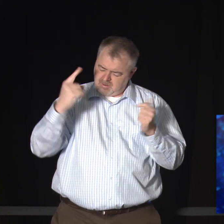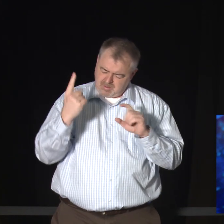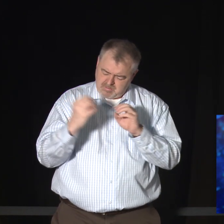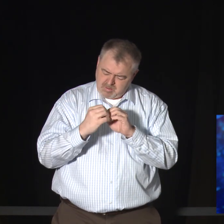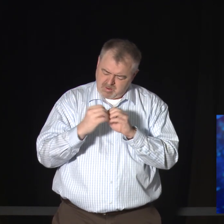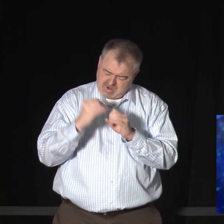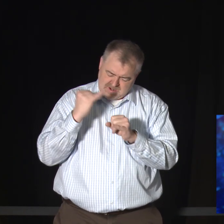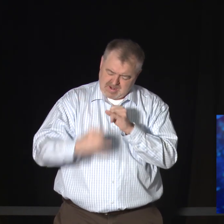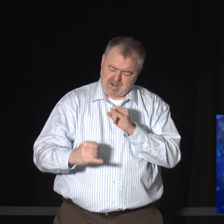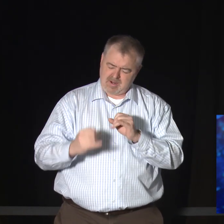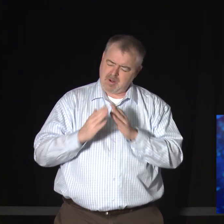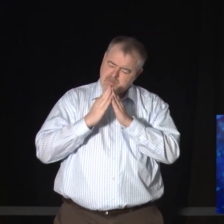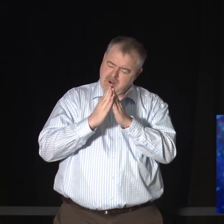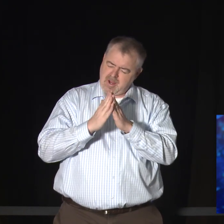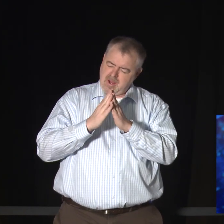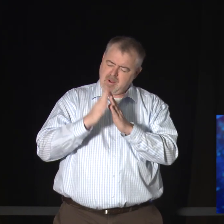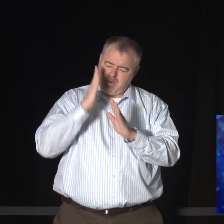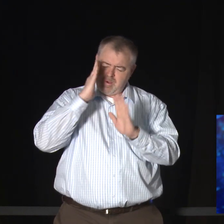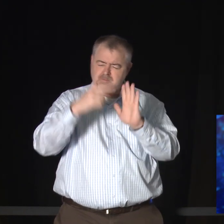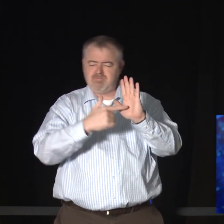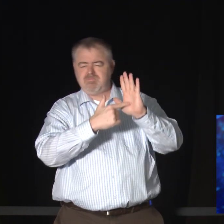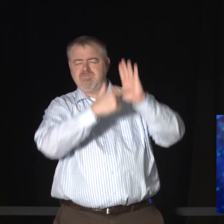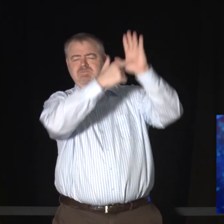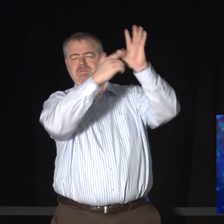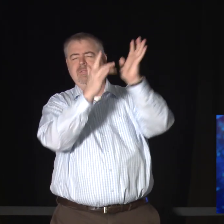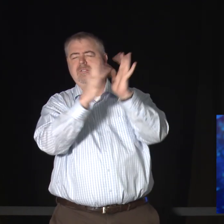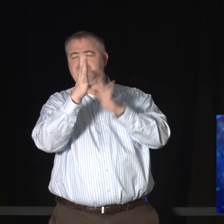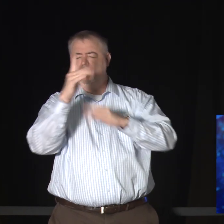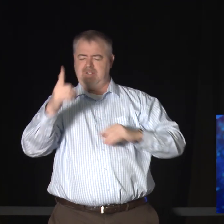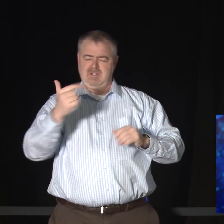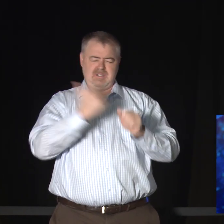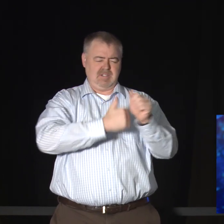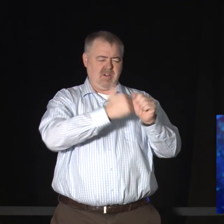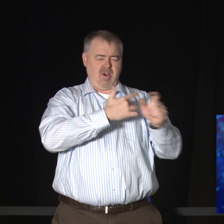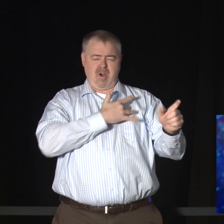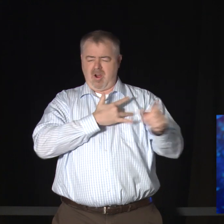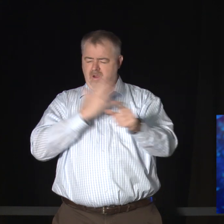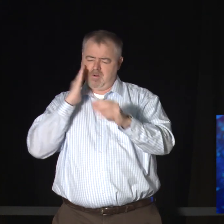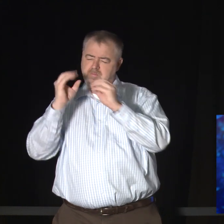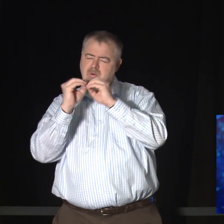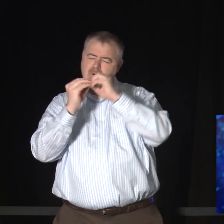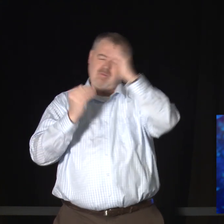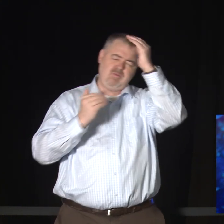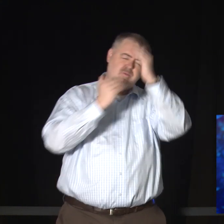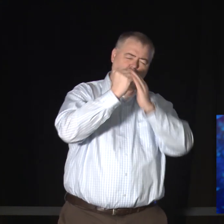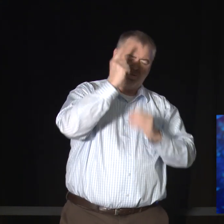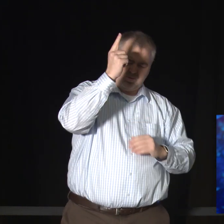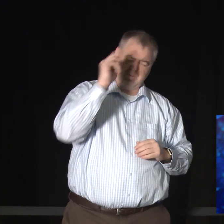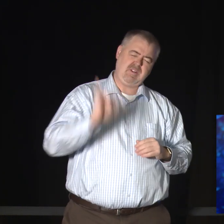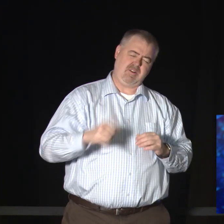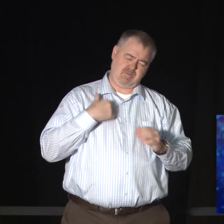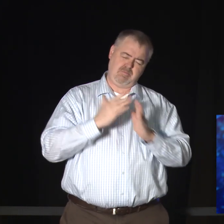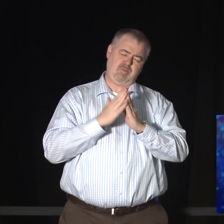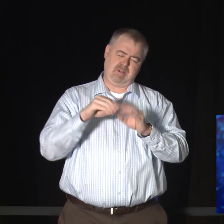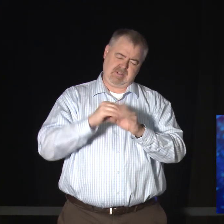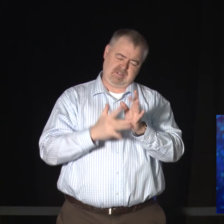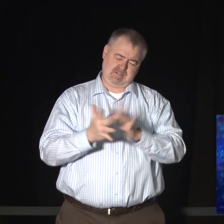pray that you would be lifted up and that each heart would be drawn closer to you. Is our prayer in Jesus' name. Amen.